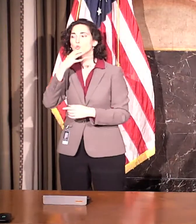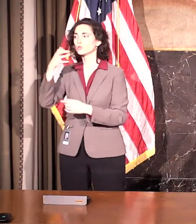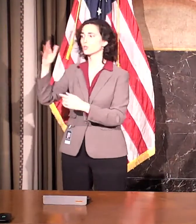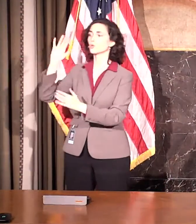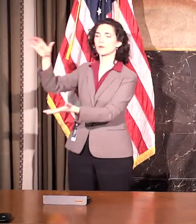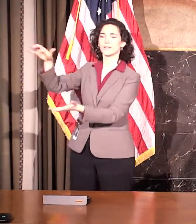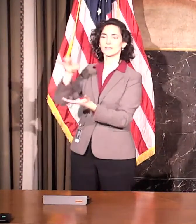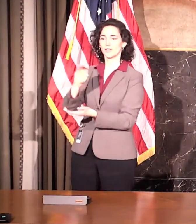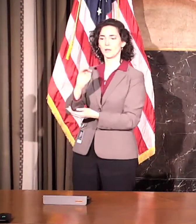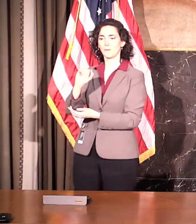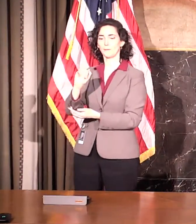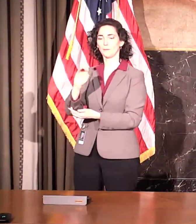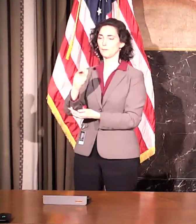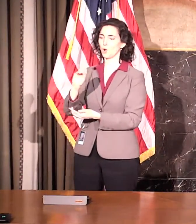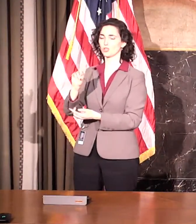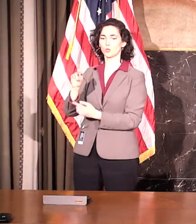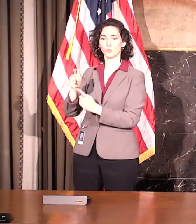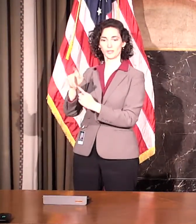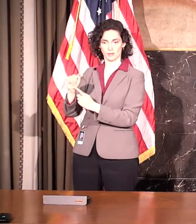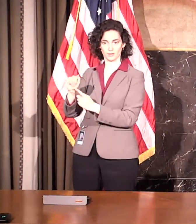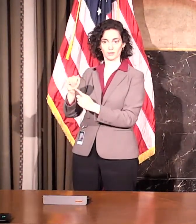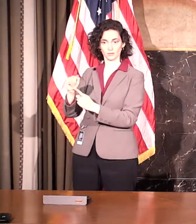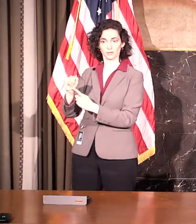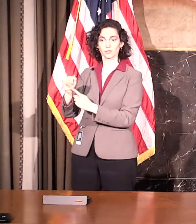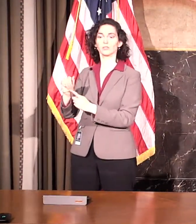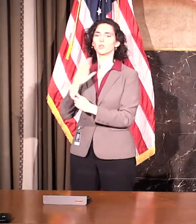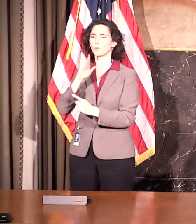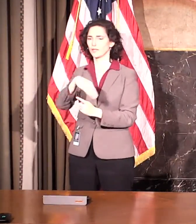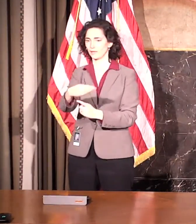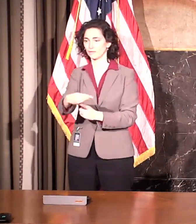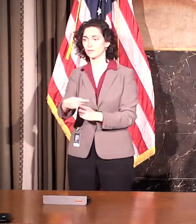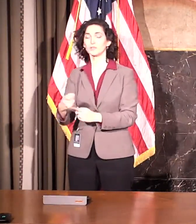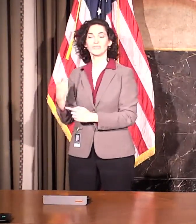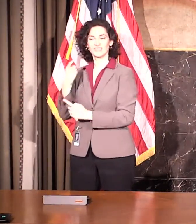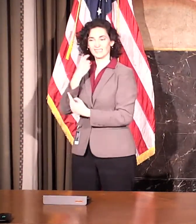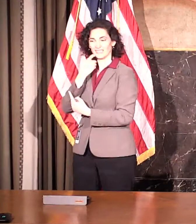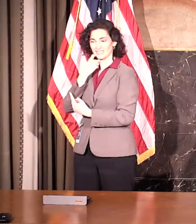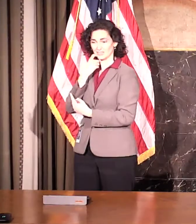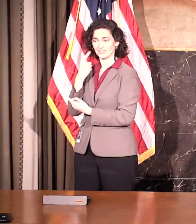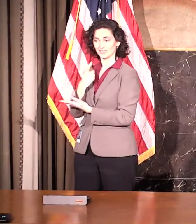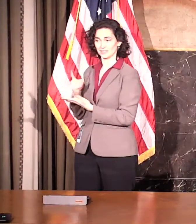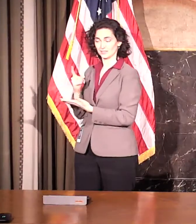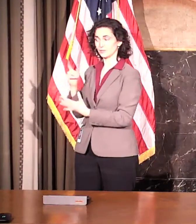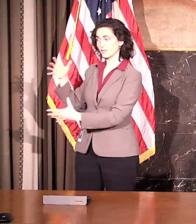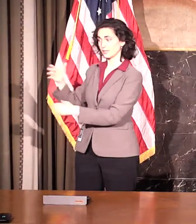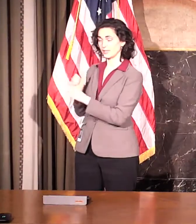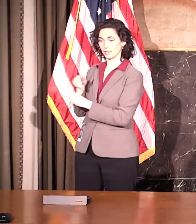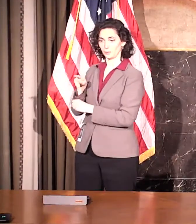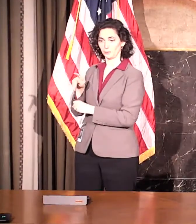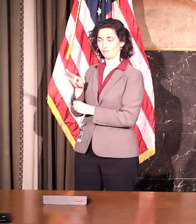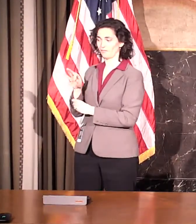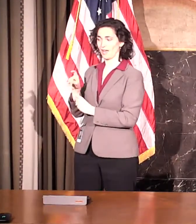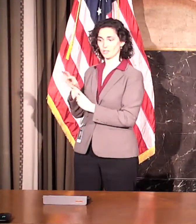that process is playing out this week, much like Pfizer did last week.